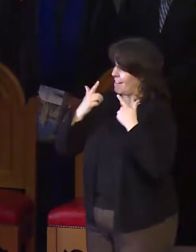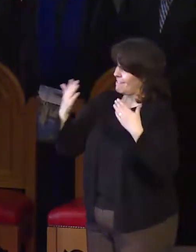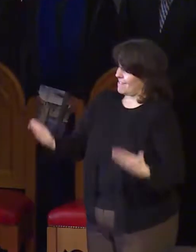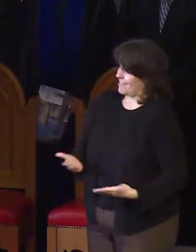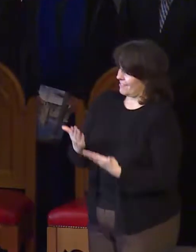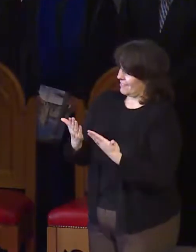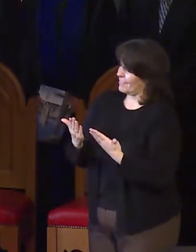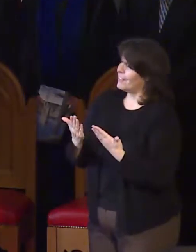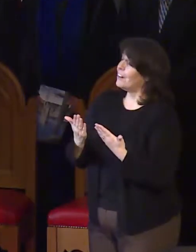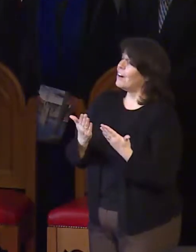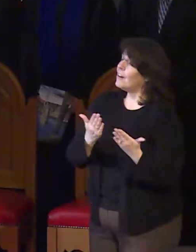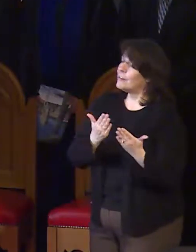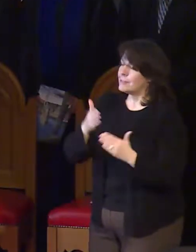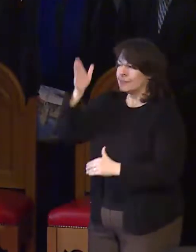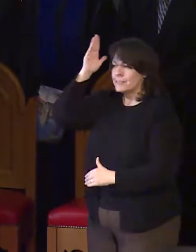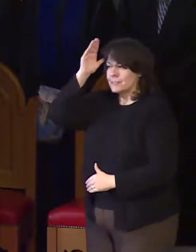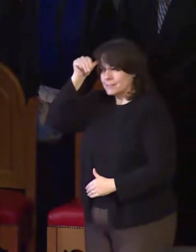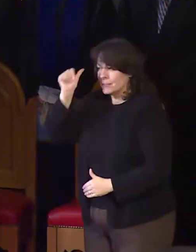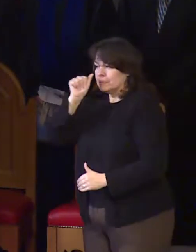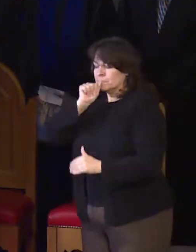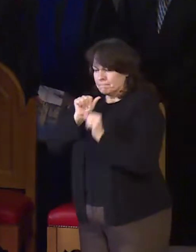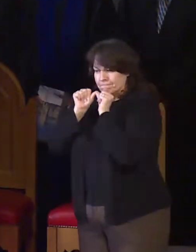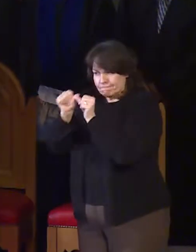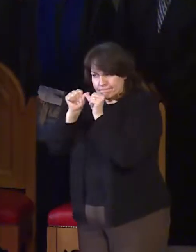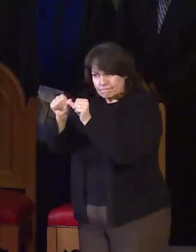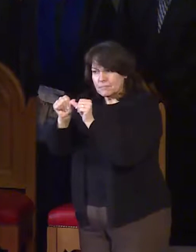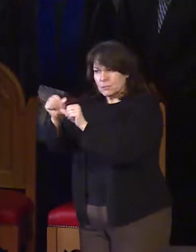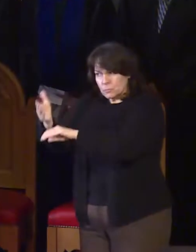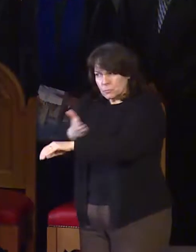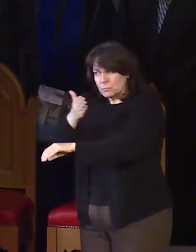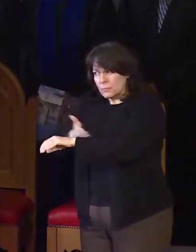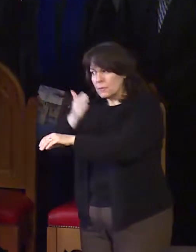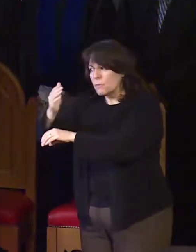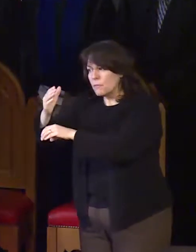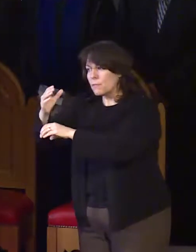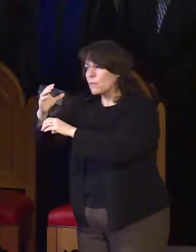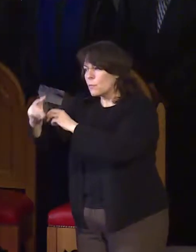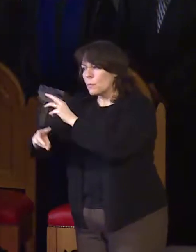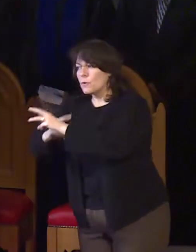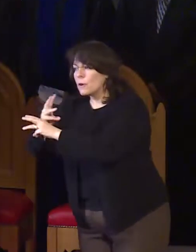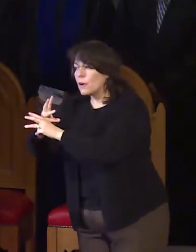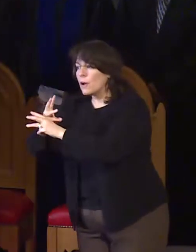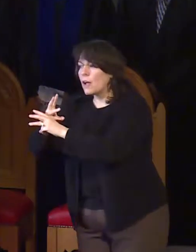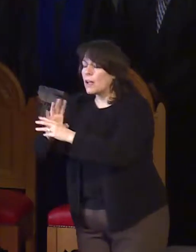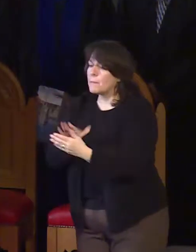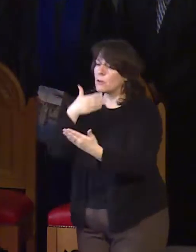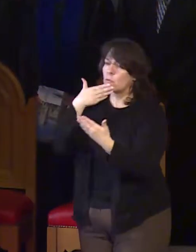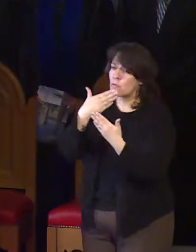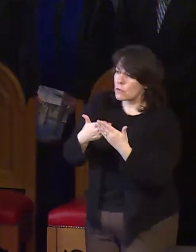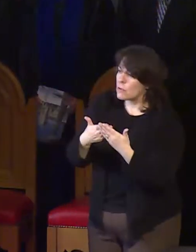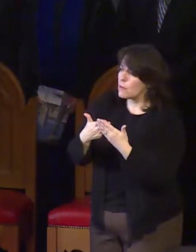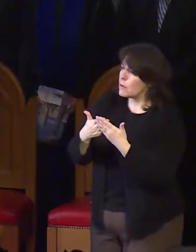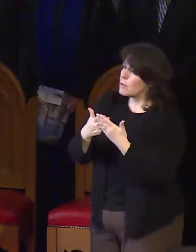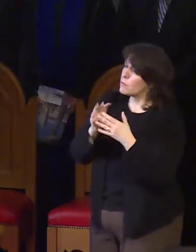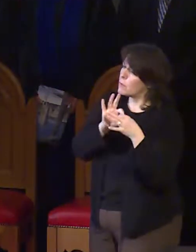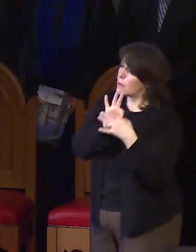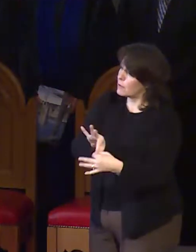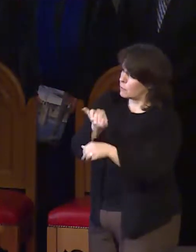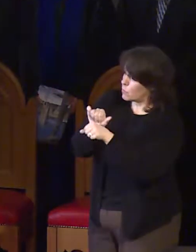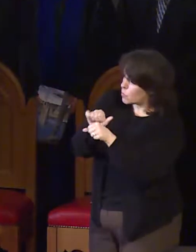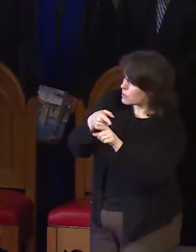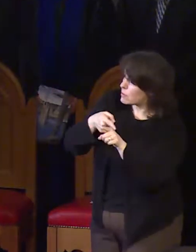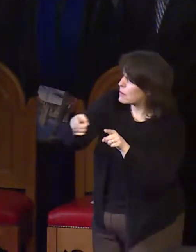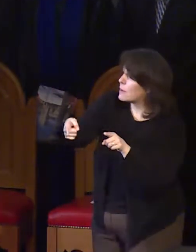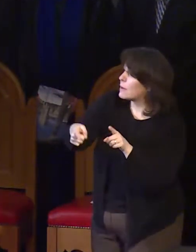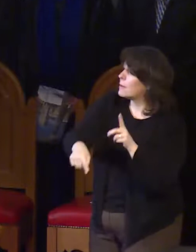existence, determined to make this world a better place, and good, both in your field and in your character.